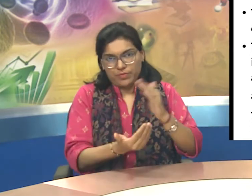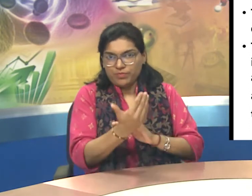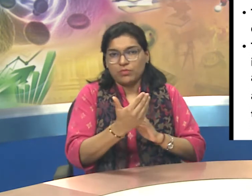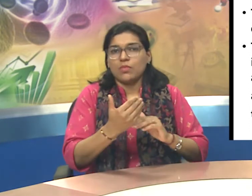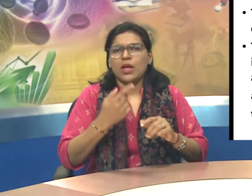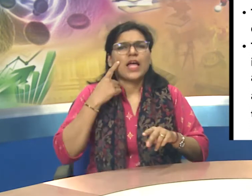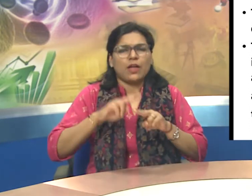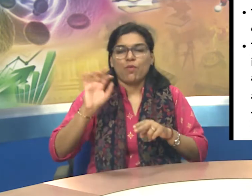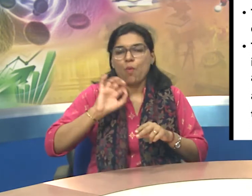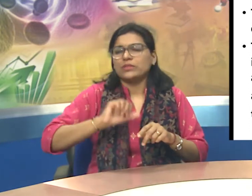machines